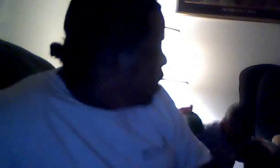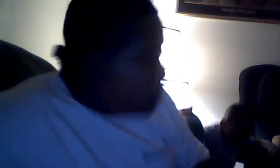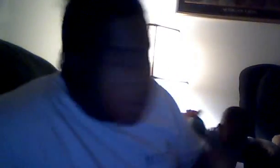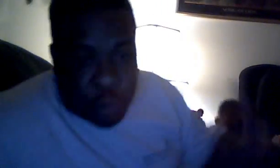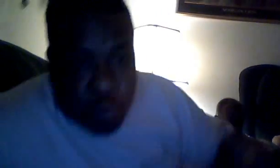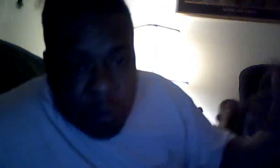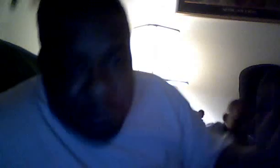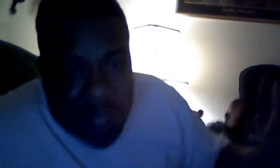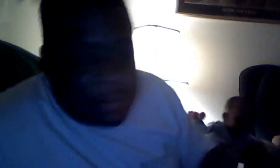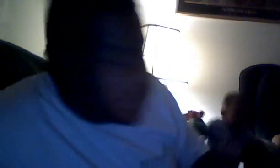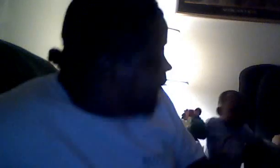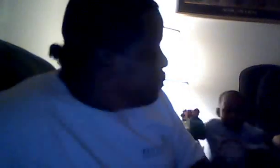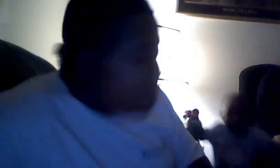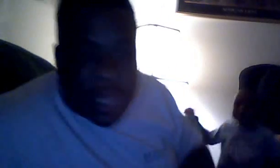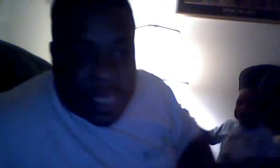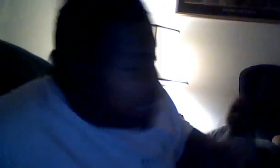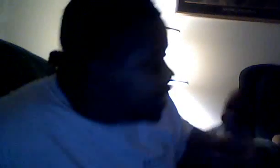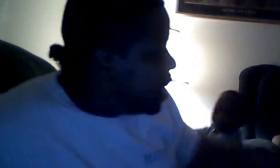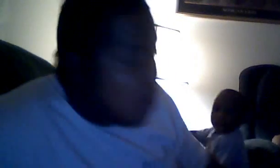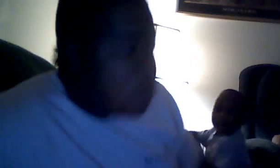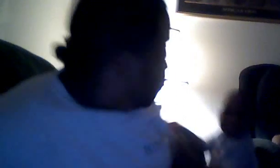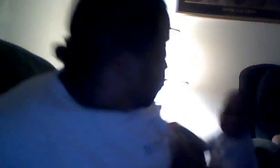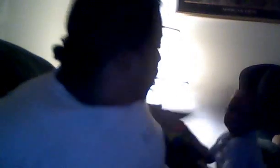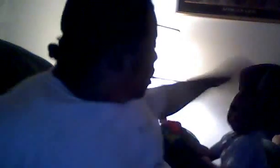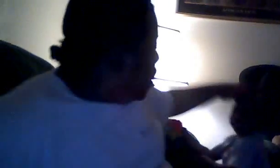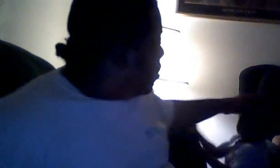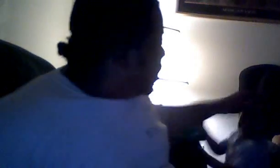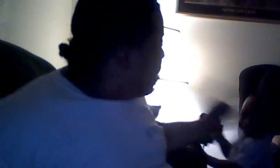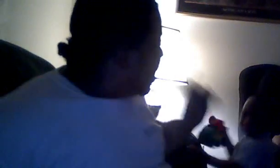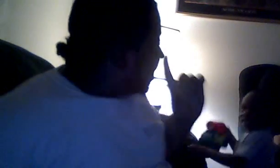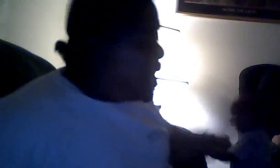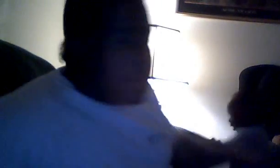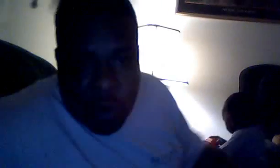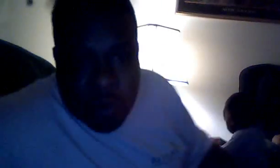I'm doing my thing, player, getting it on. I'm getting my game on.